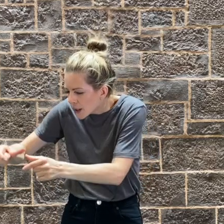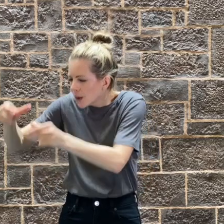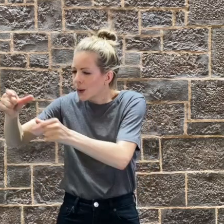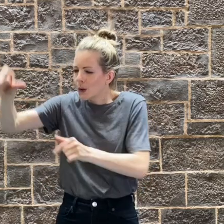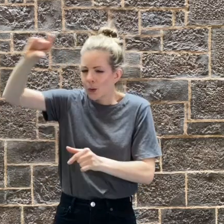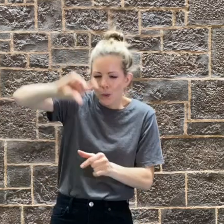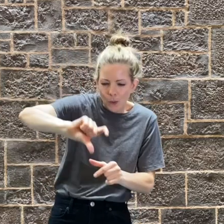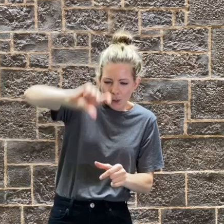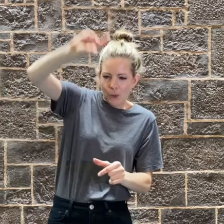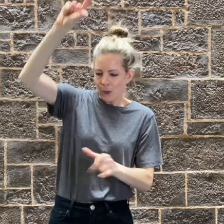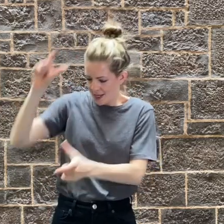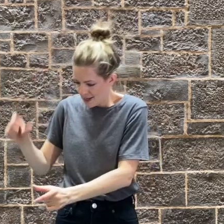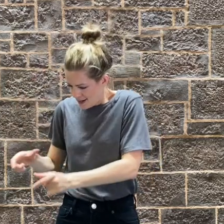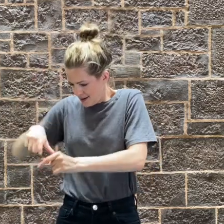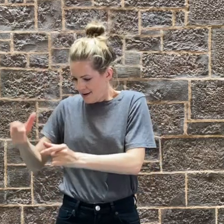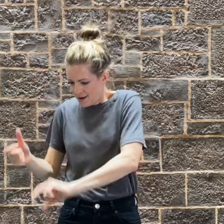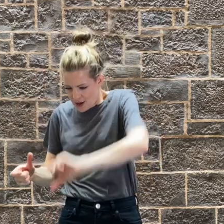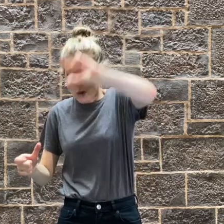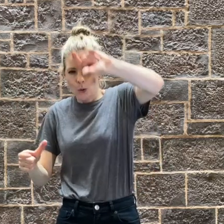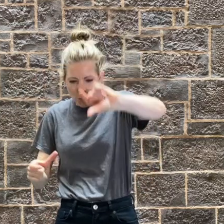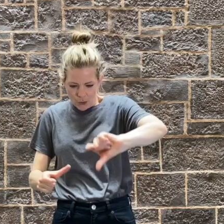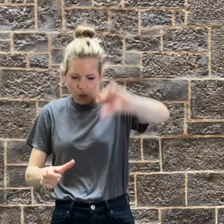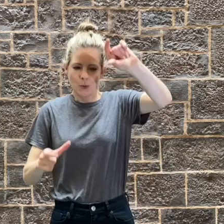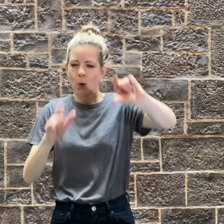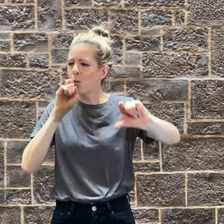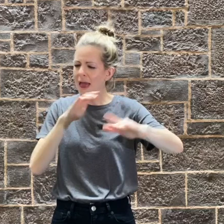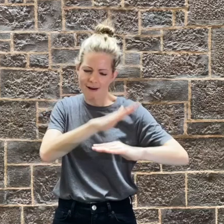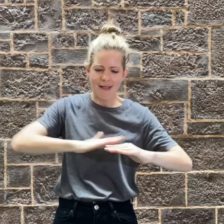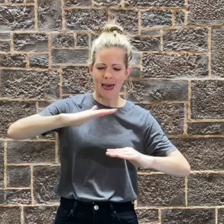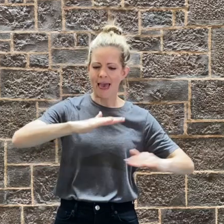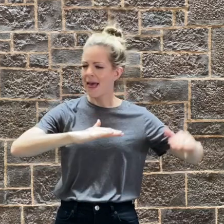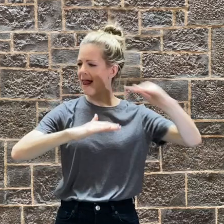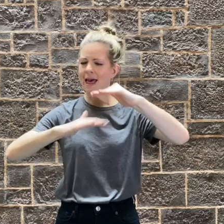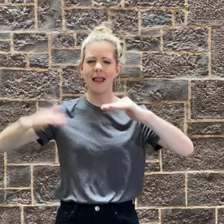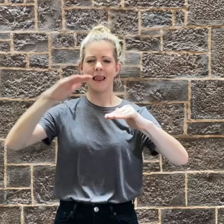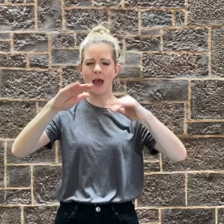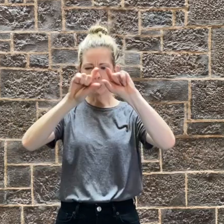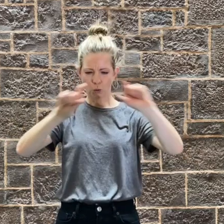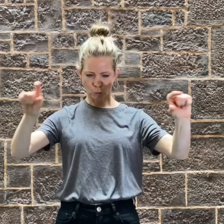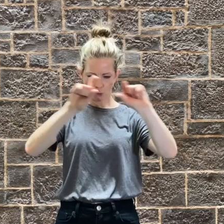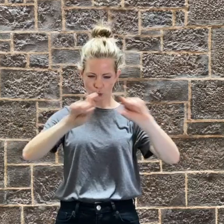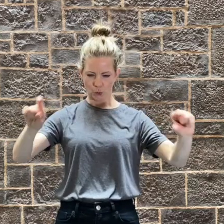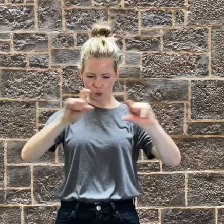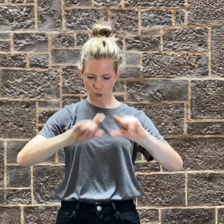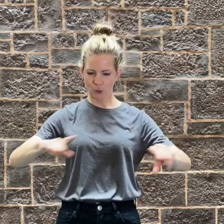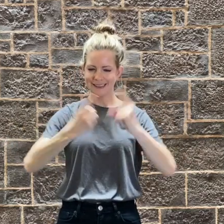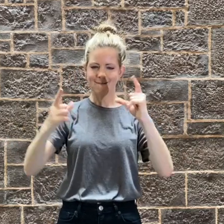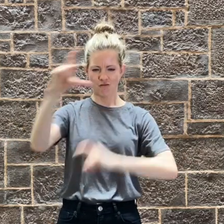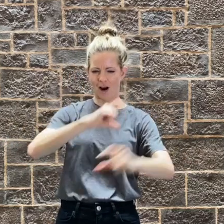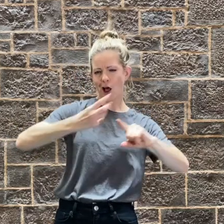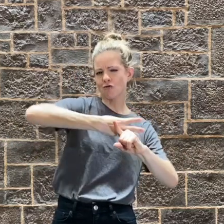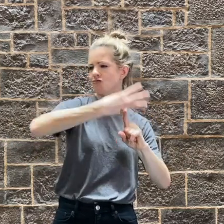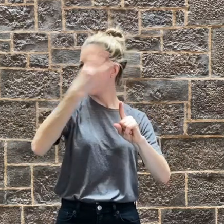this glass screen. We'll stack them all up, Ivor, an earthy rainbow remade. Then we'll raise